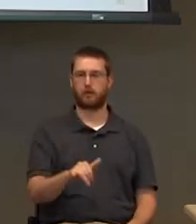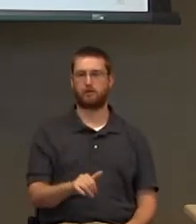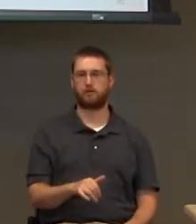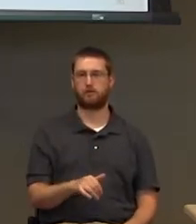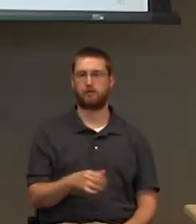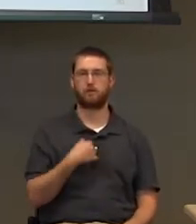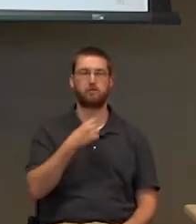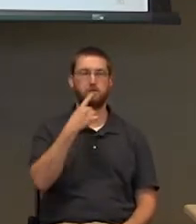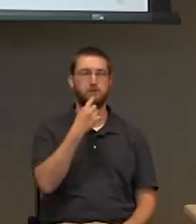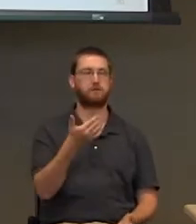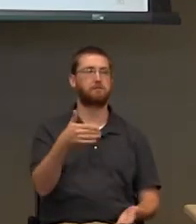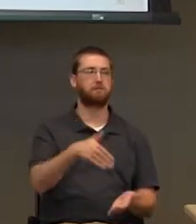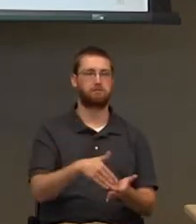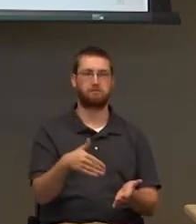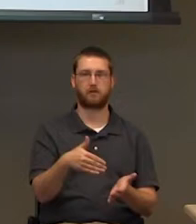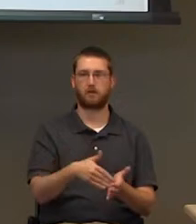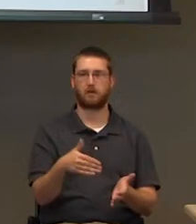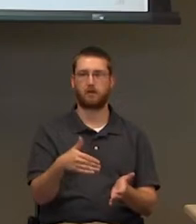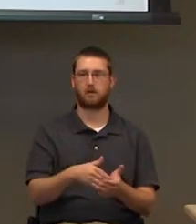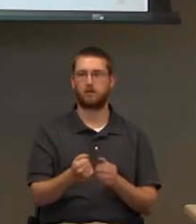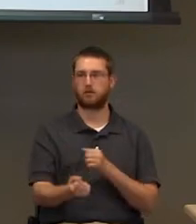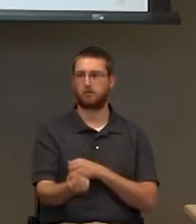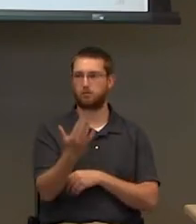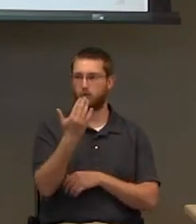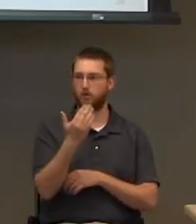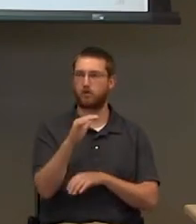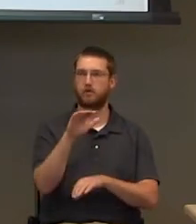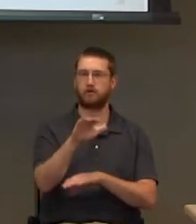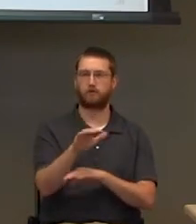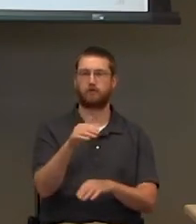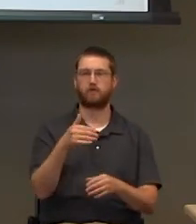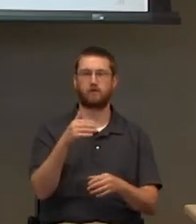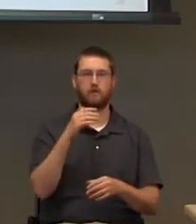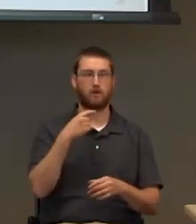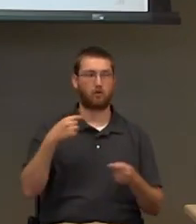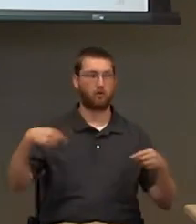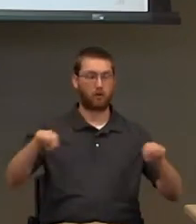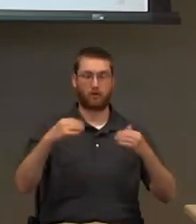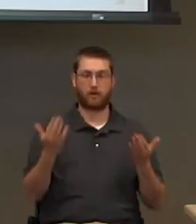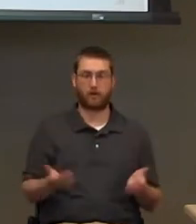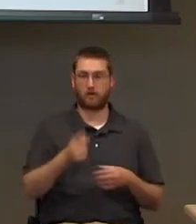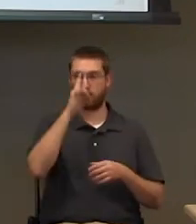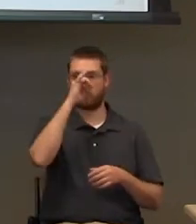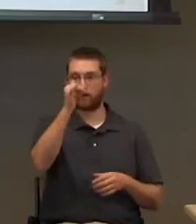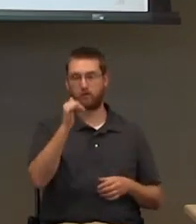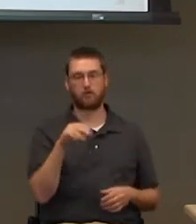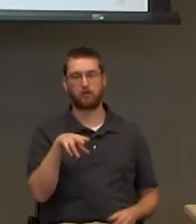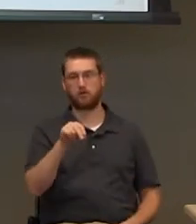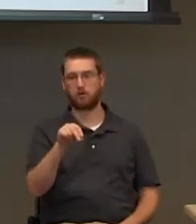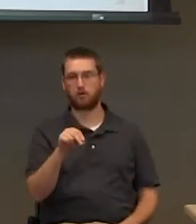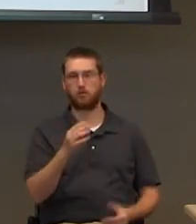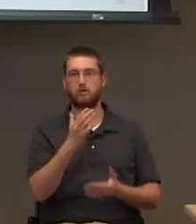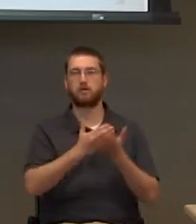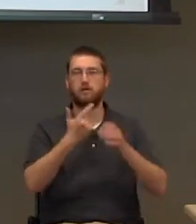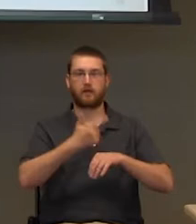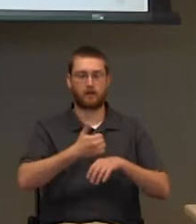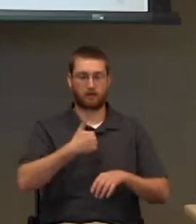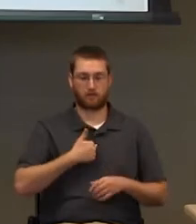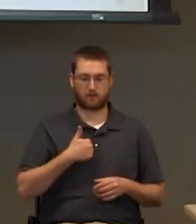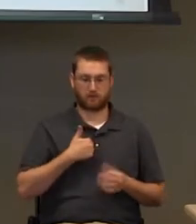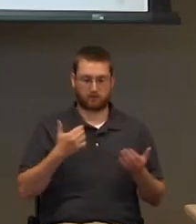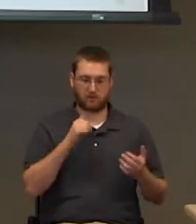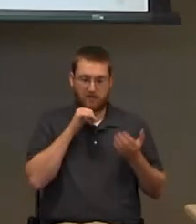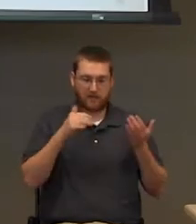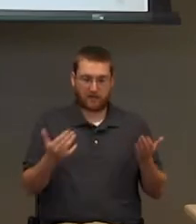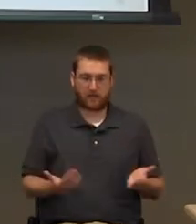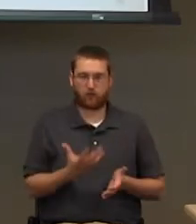said this morning, I'll say again, nobody's here forever. None of us are gonna be here forever. Someday I won't be here, not just here in this